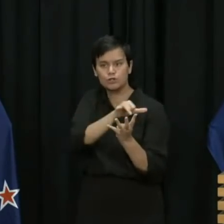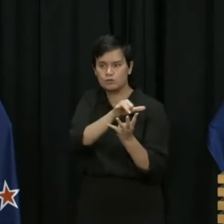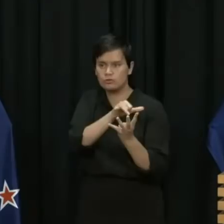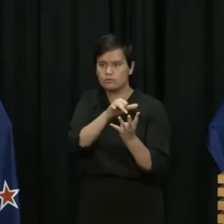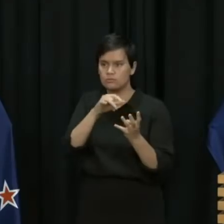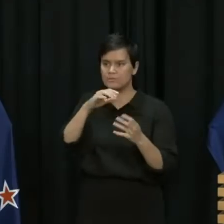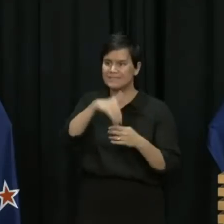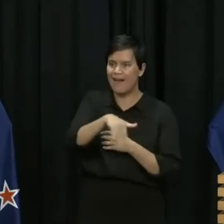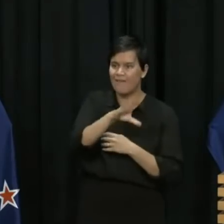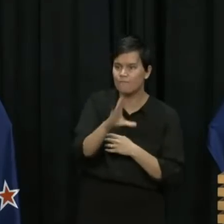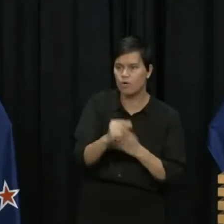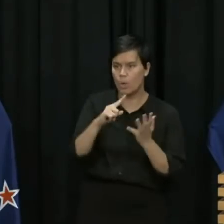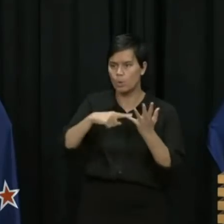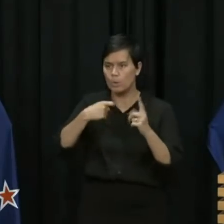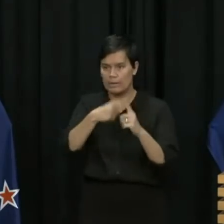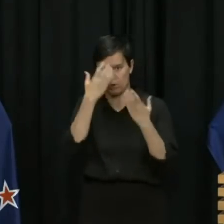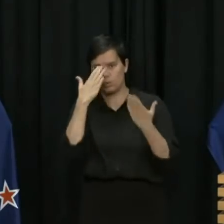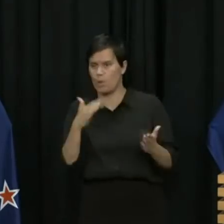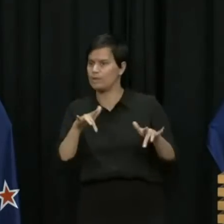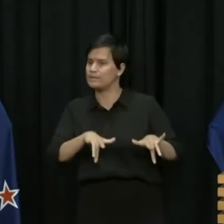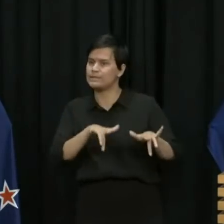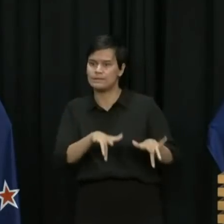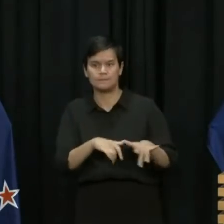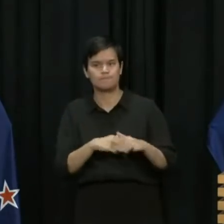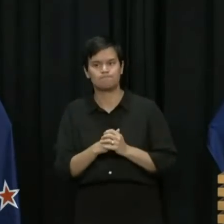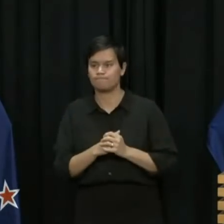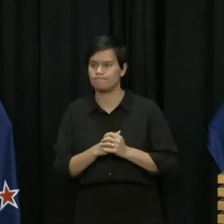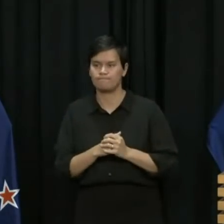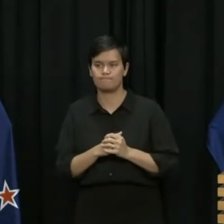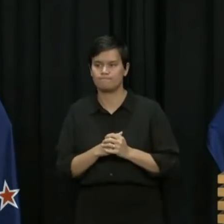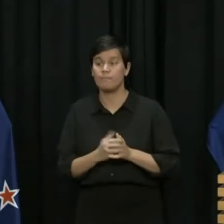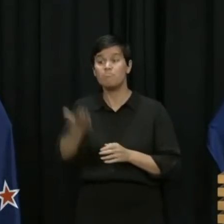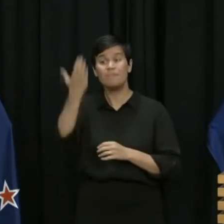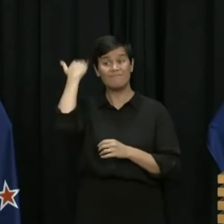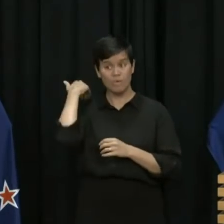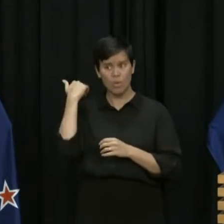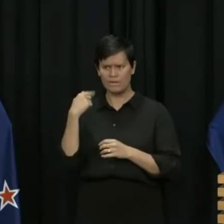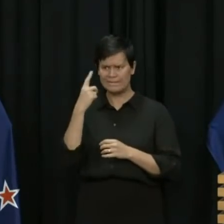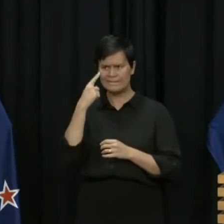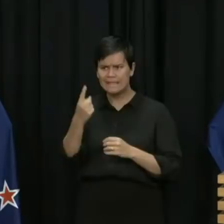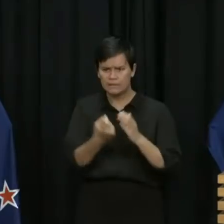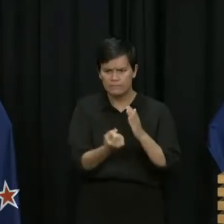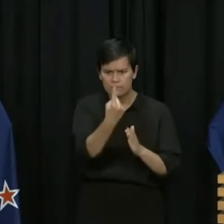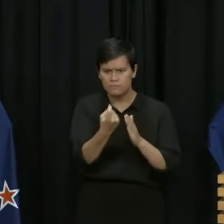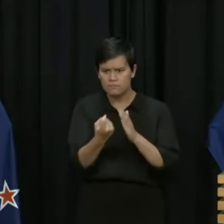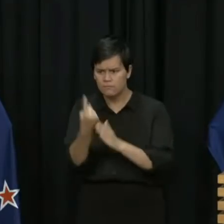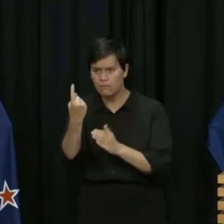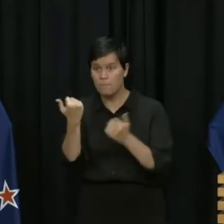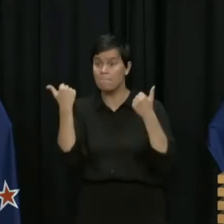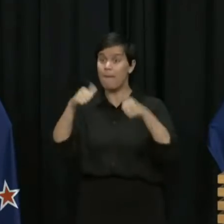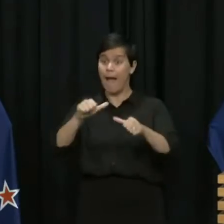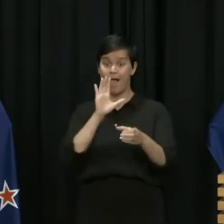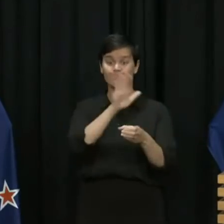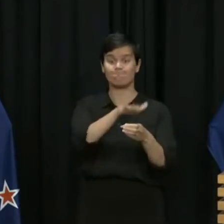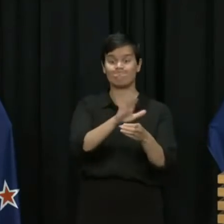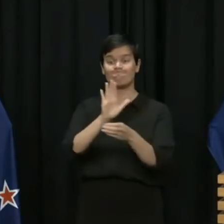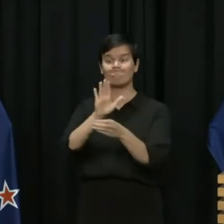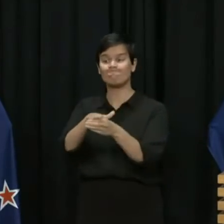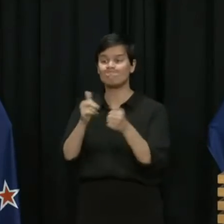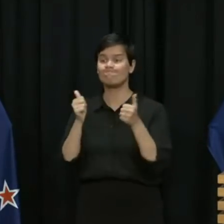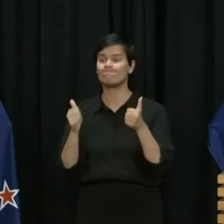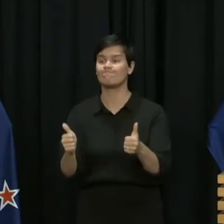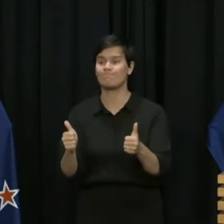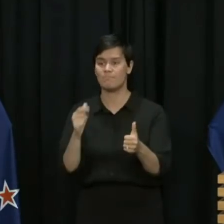The most important lessons we've learned from the times that we have stamped out flare-ups successfully before, and from cases we've